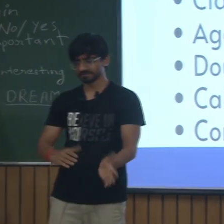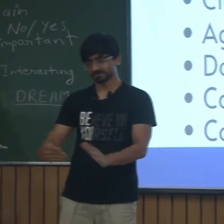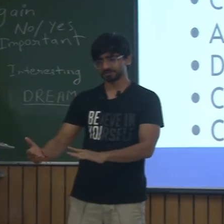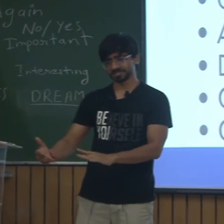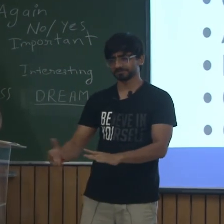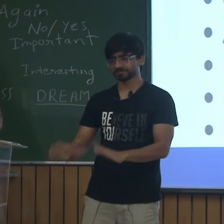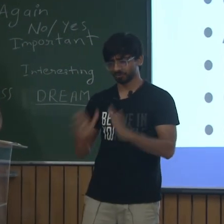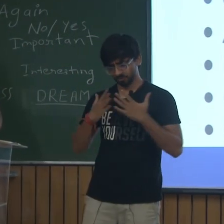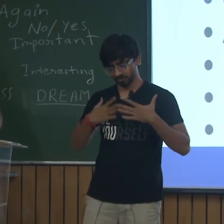goes same.